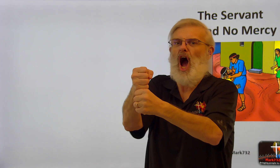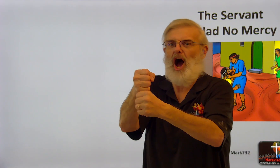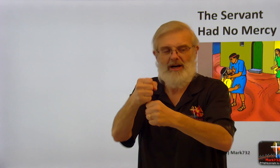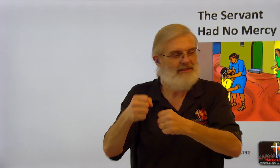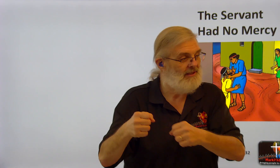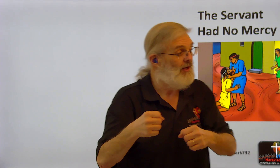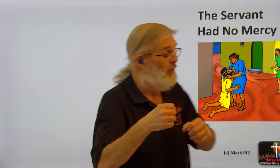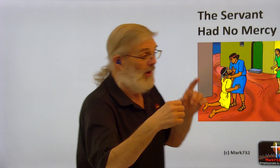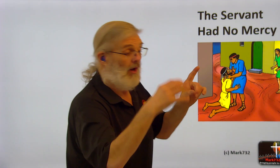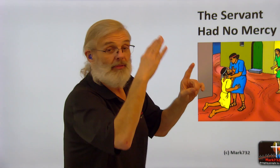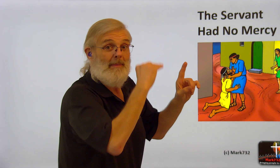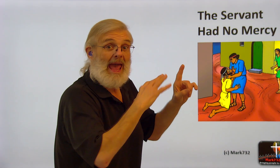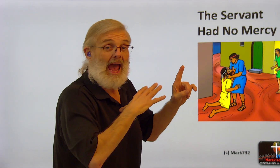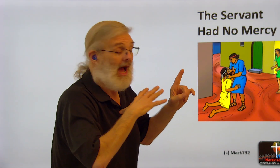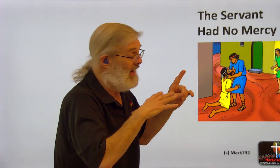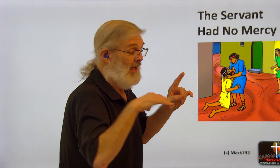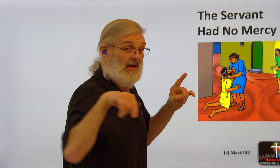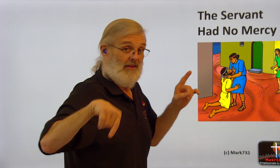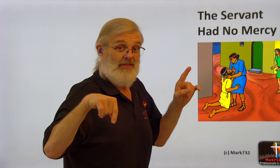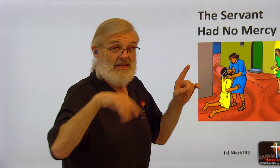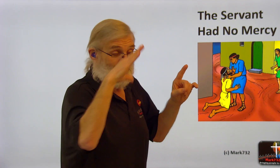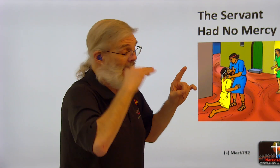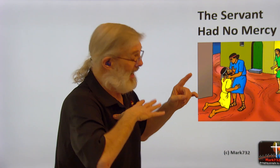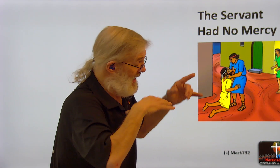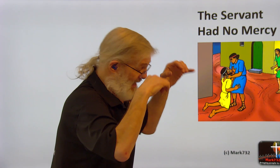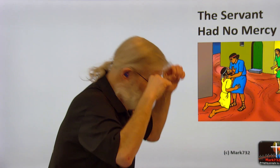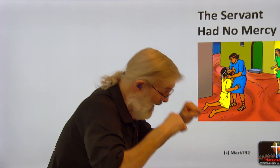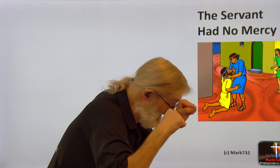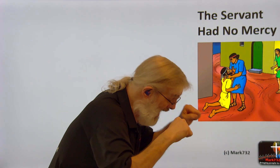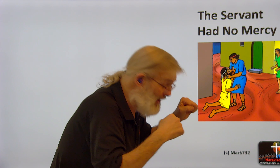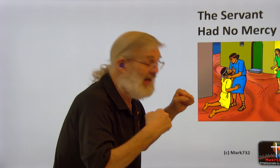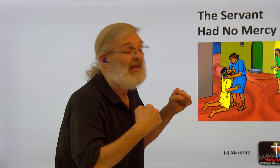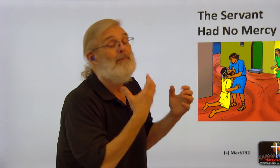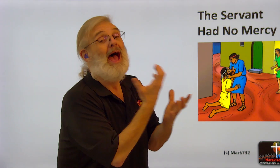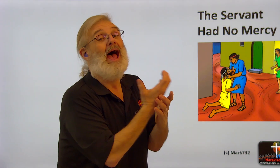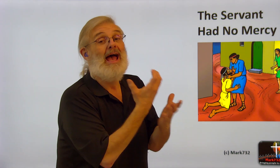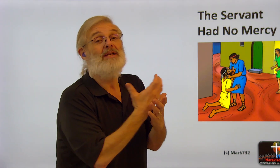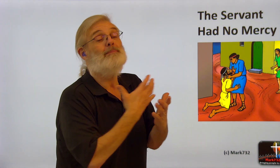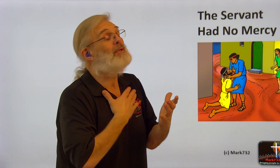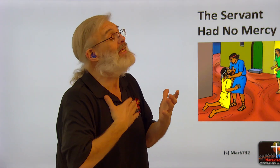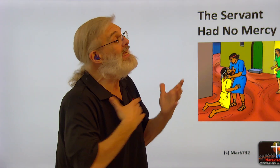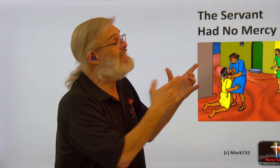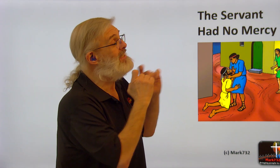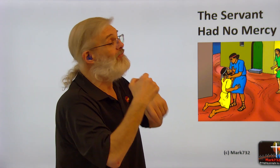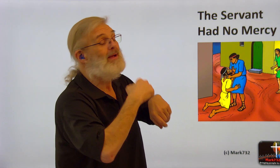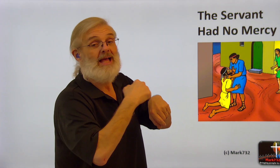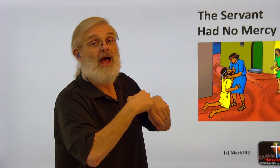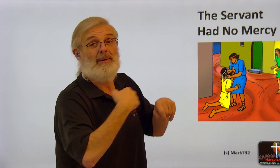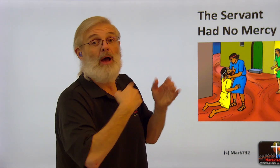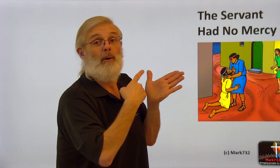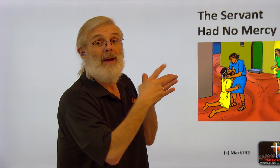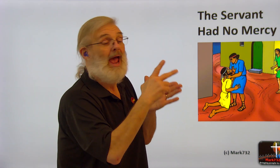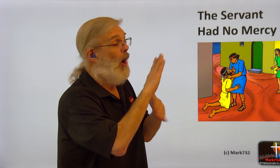Ah! Well, this man, he bowed down and he begged, please give me time and I will pay all